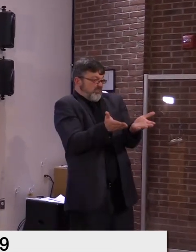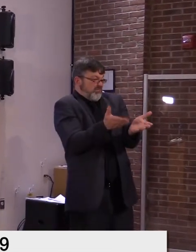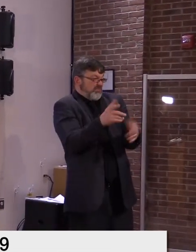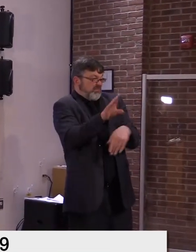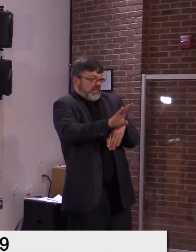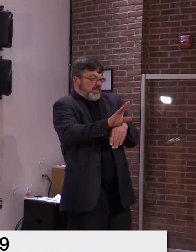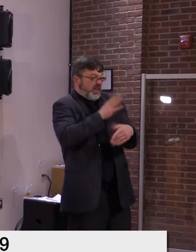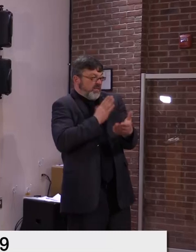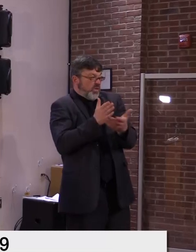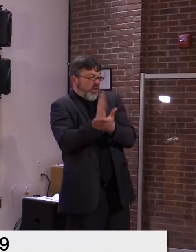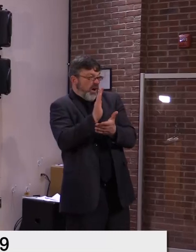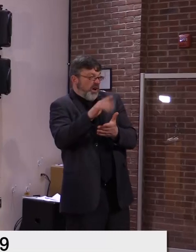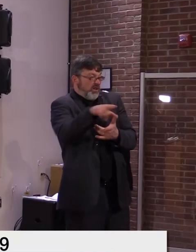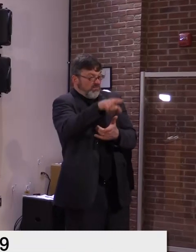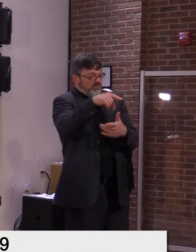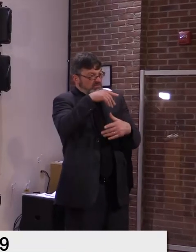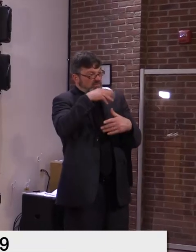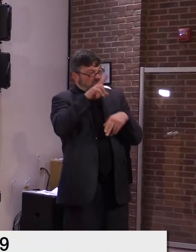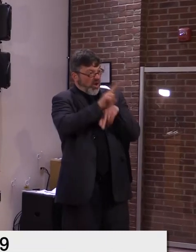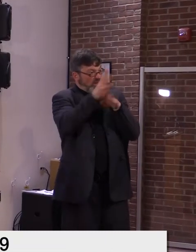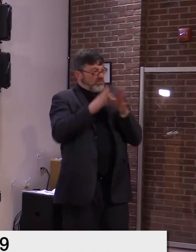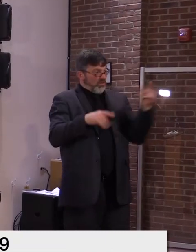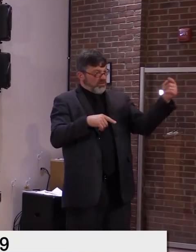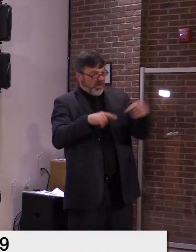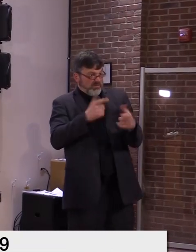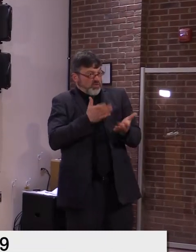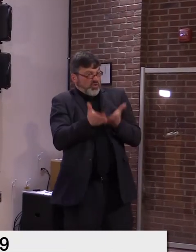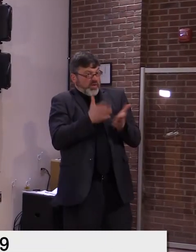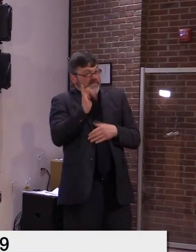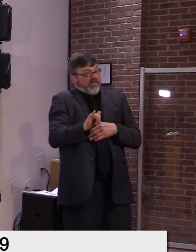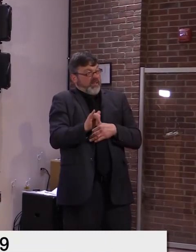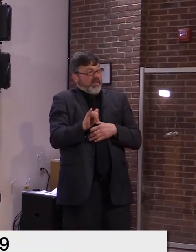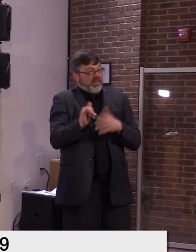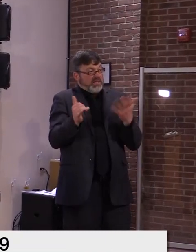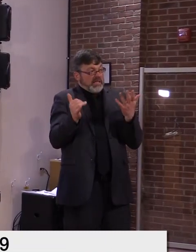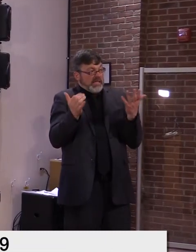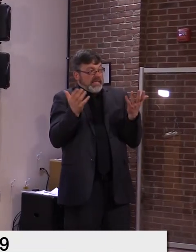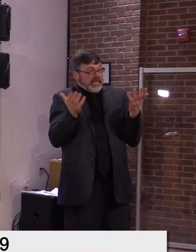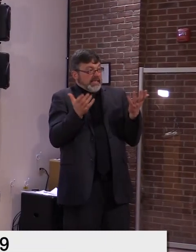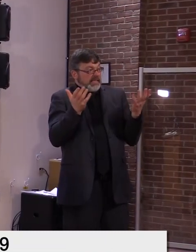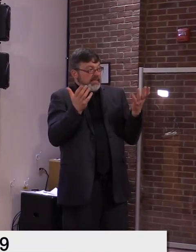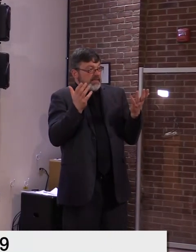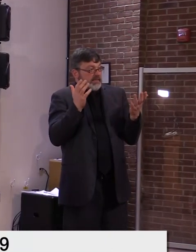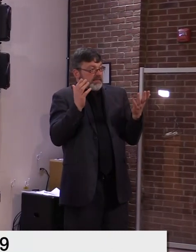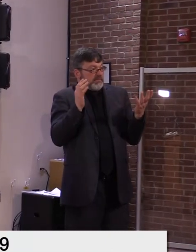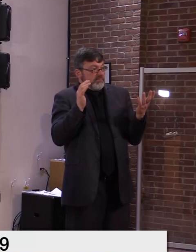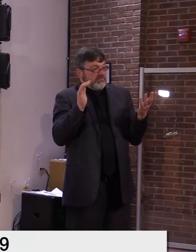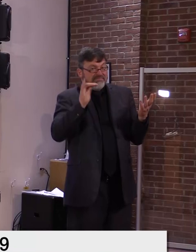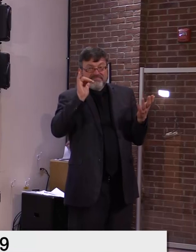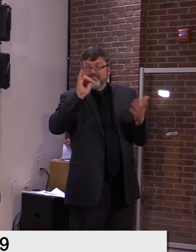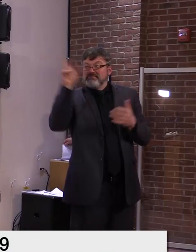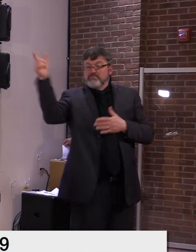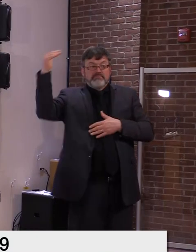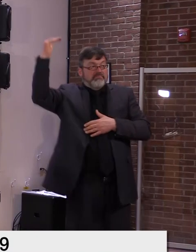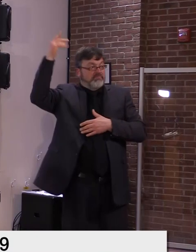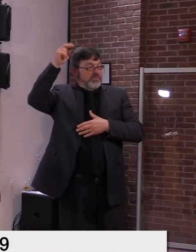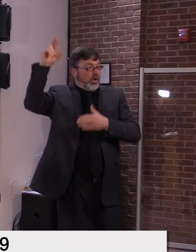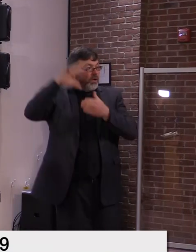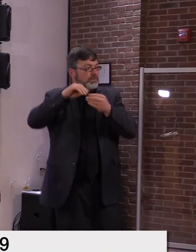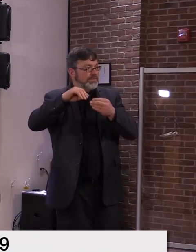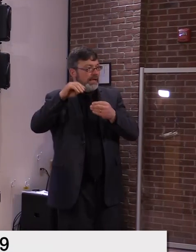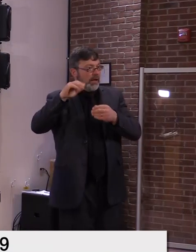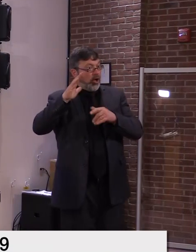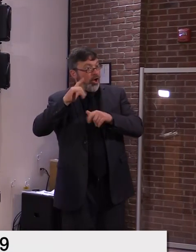Levine just talked about, we have a variety of people who have yet to receive vaccines, and particularly